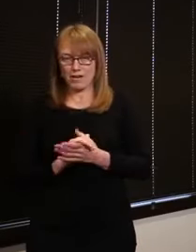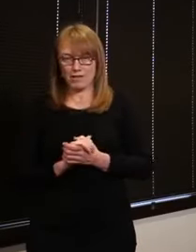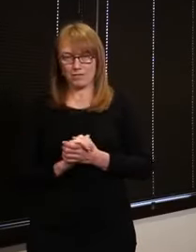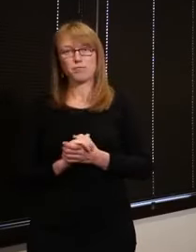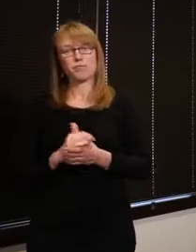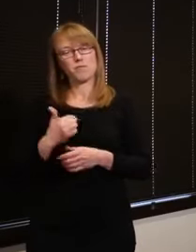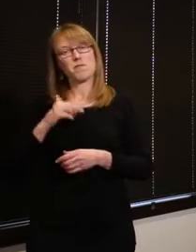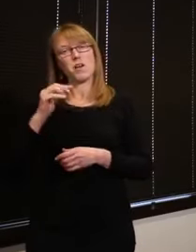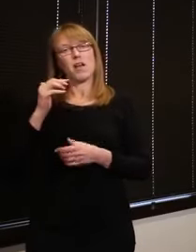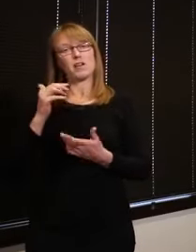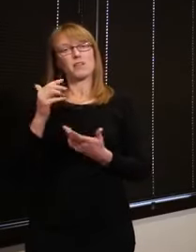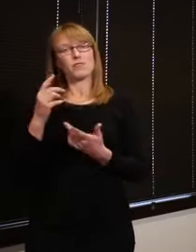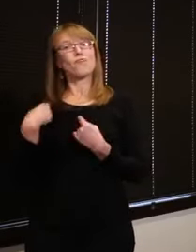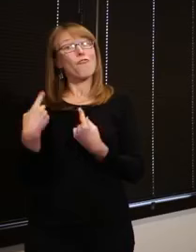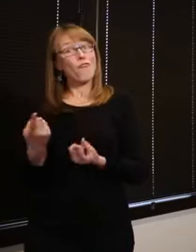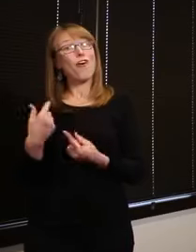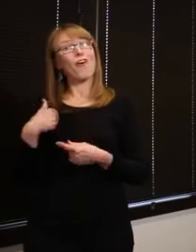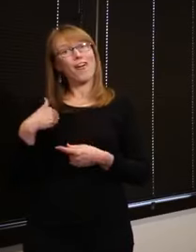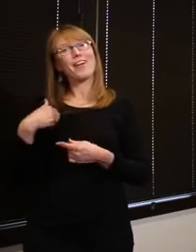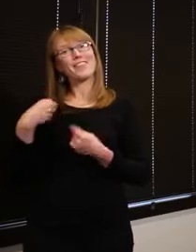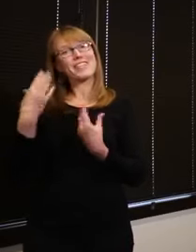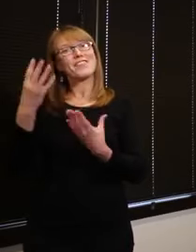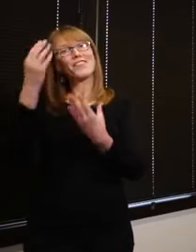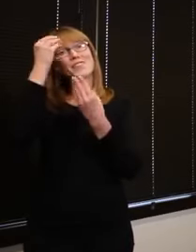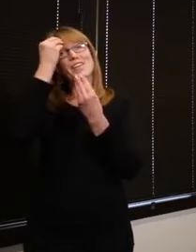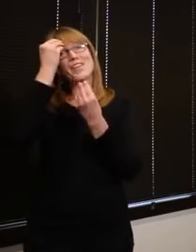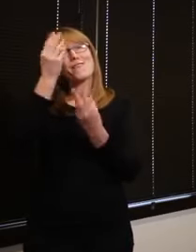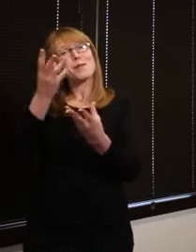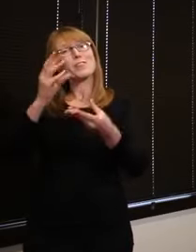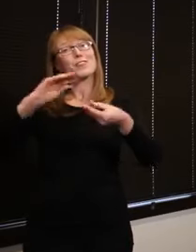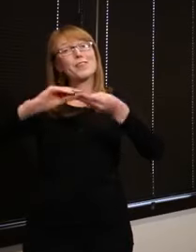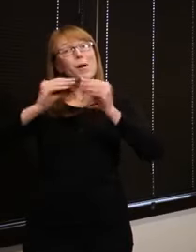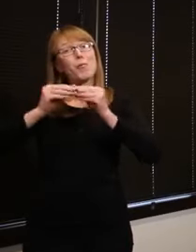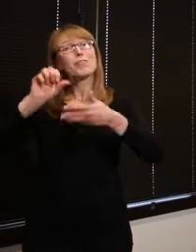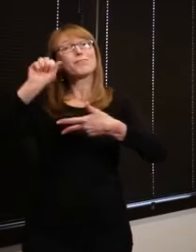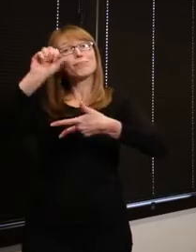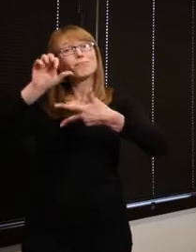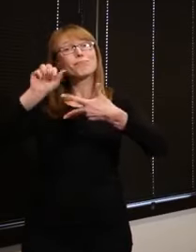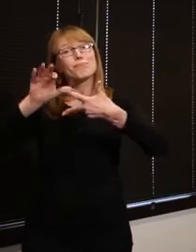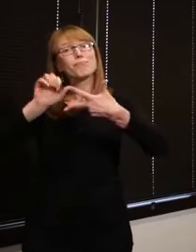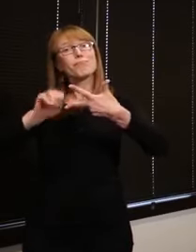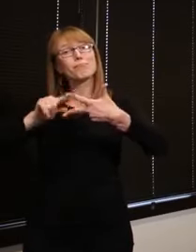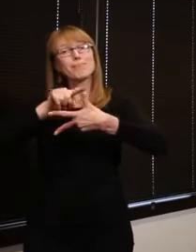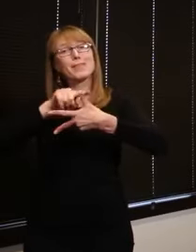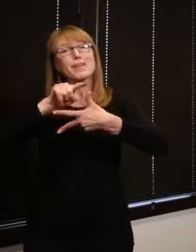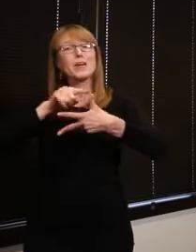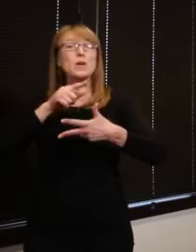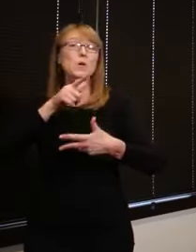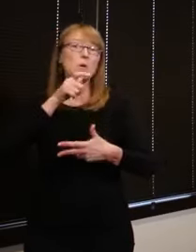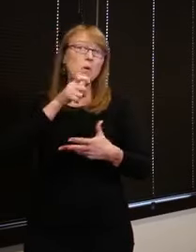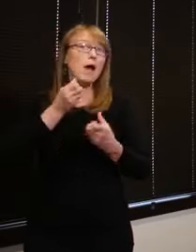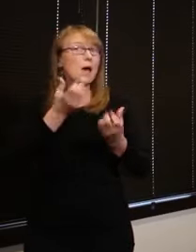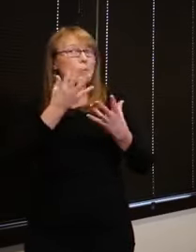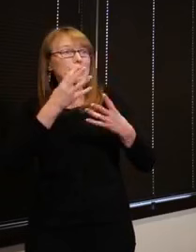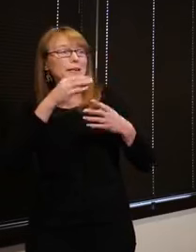as well. And as you know, those numbers have increased along with those hospitalization numbers.